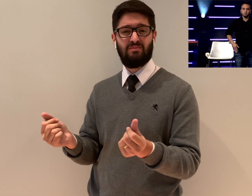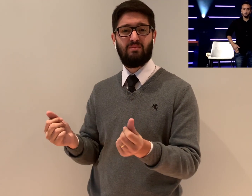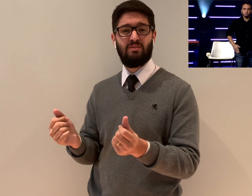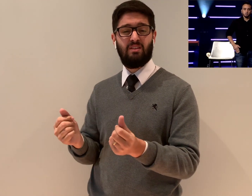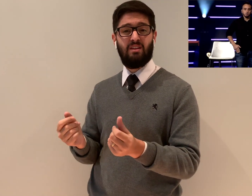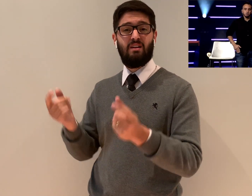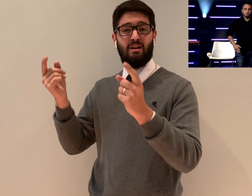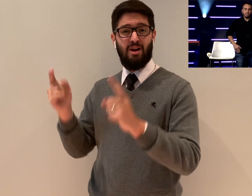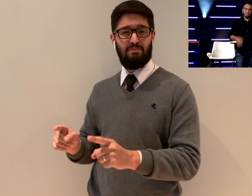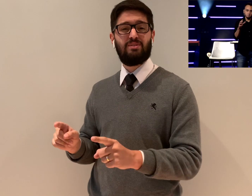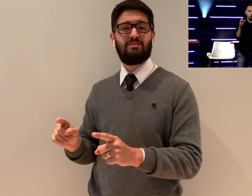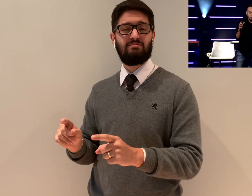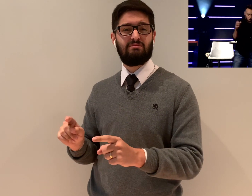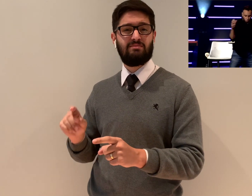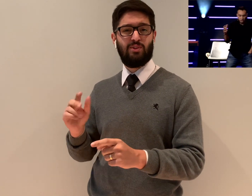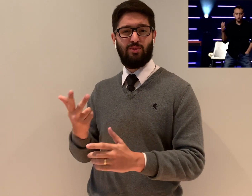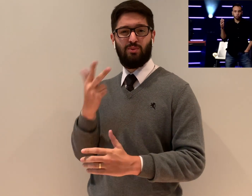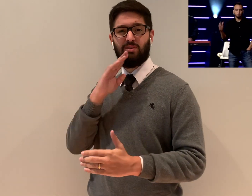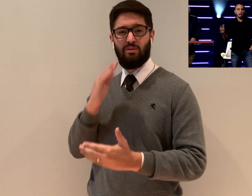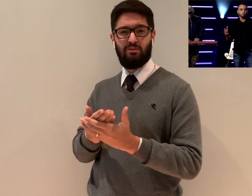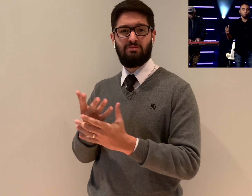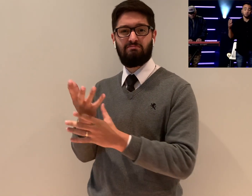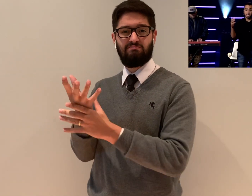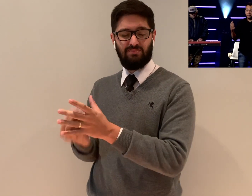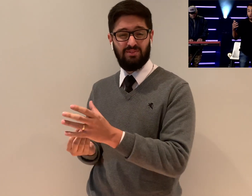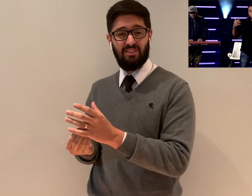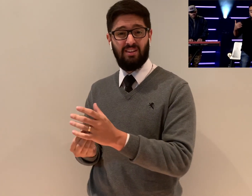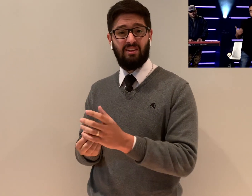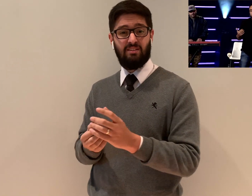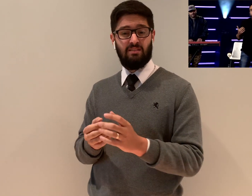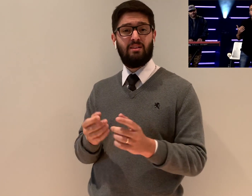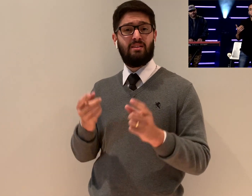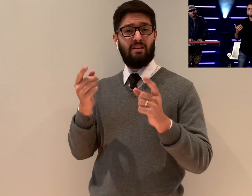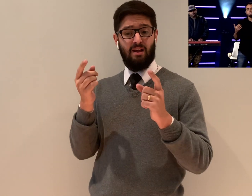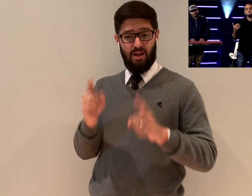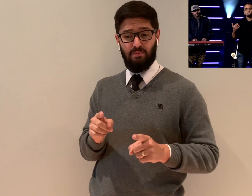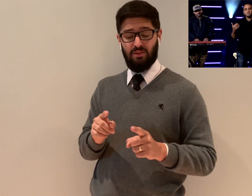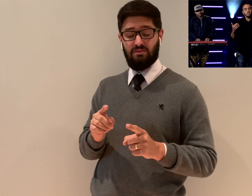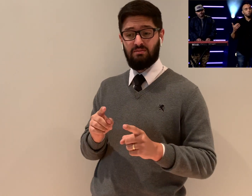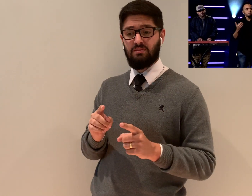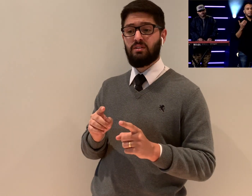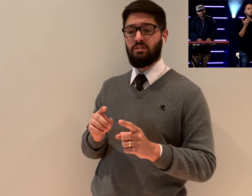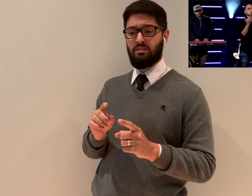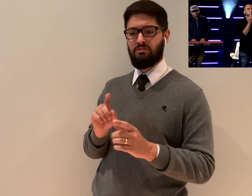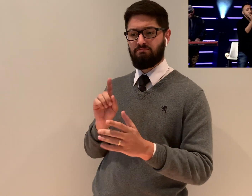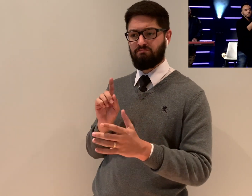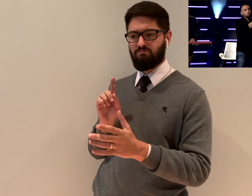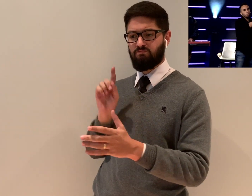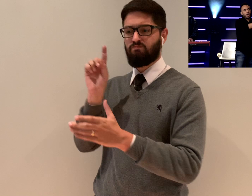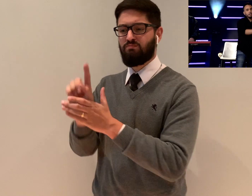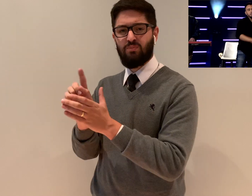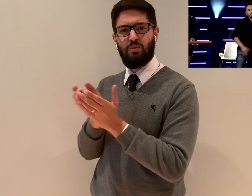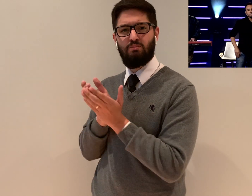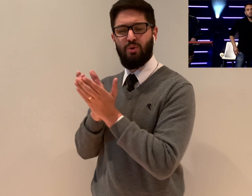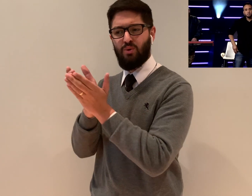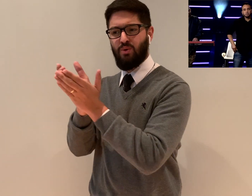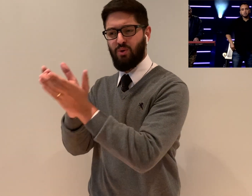daughters. At that moment, Horatio Spafford would get on a boat and he would begin to make his